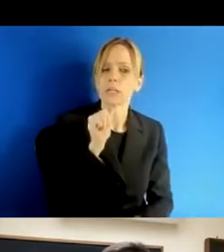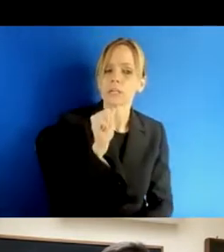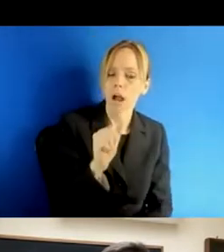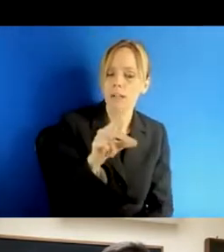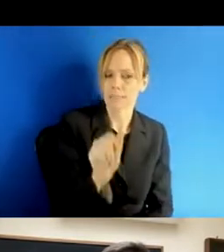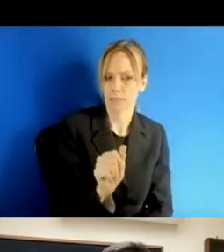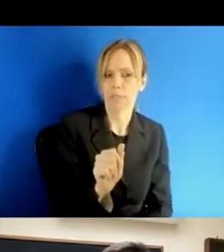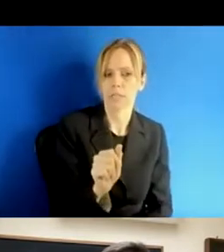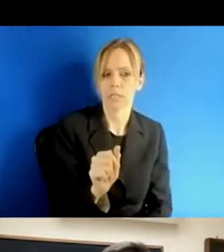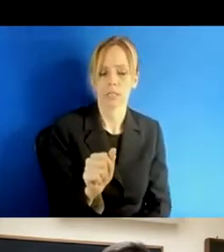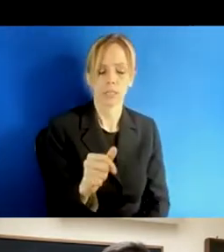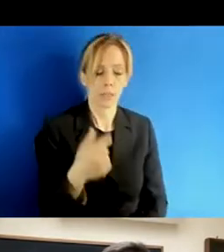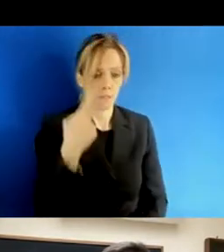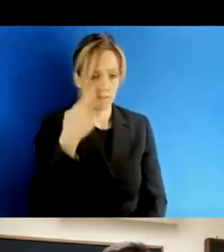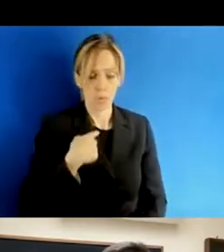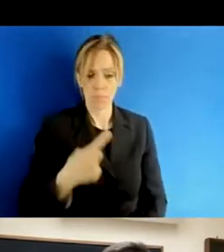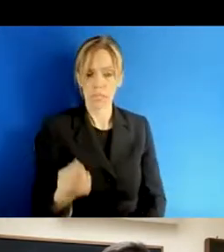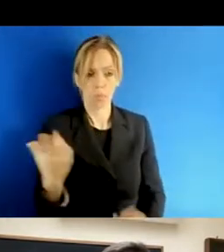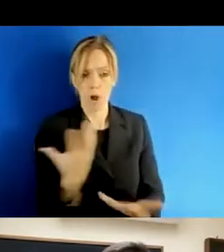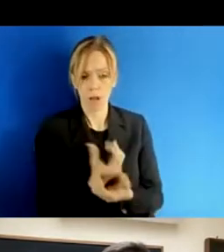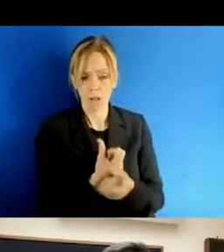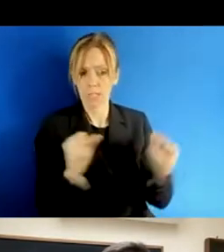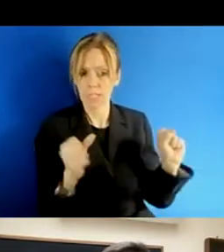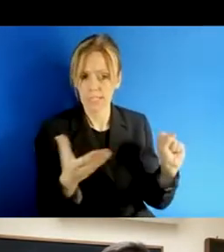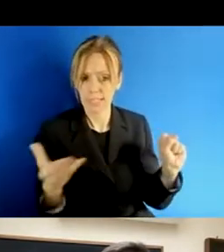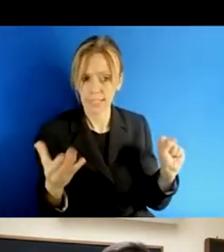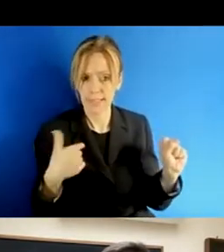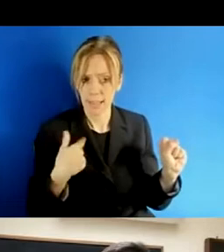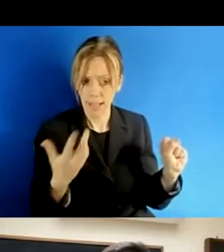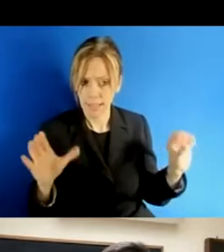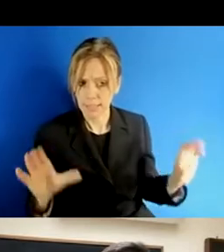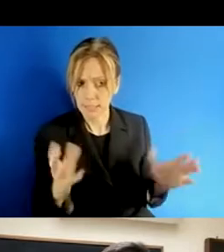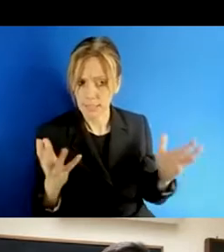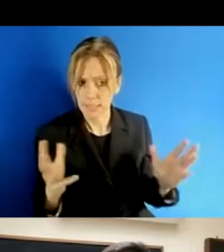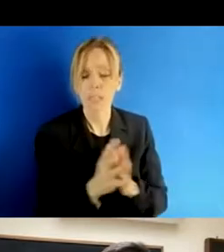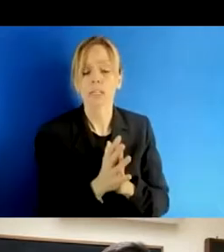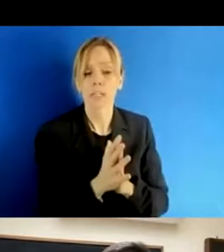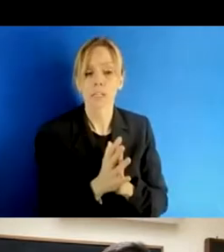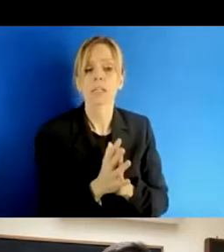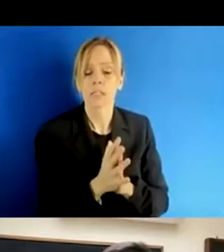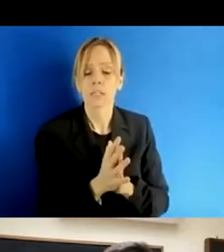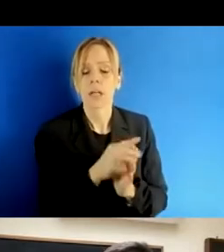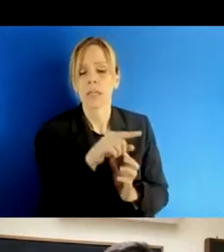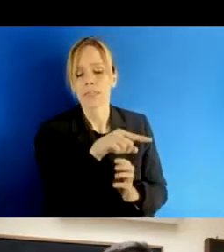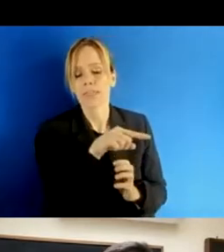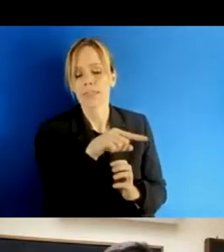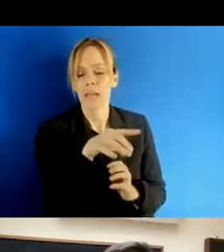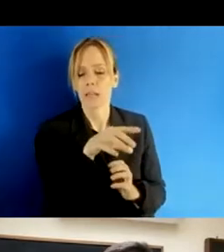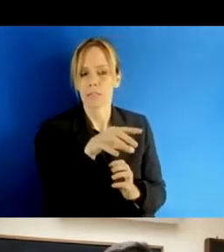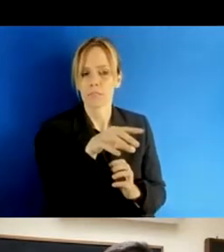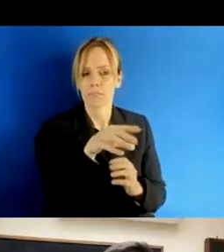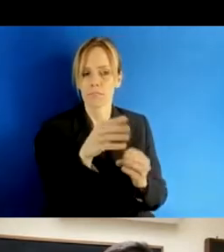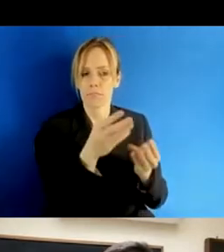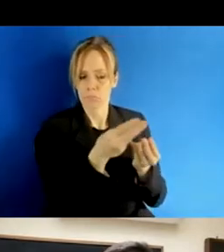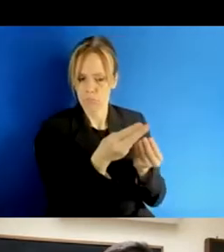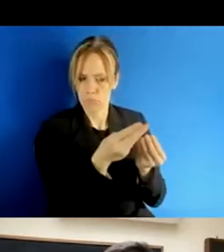thing that I think I've done is in being able to resolve those complaints informally without having to